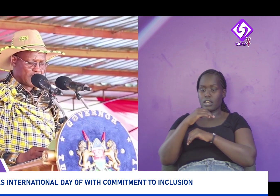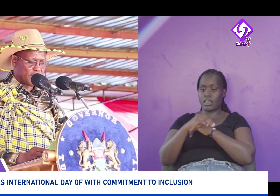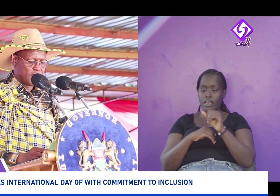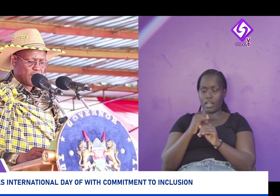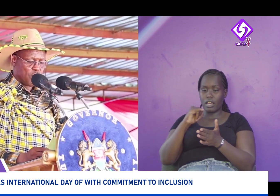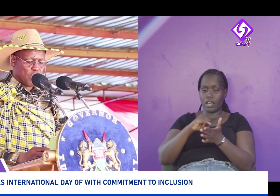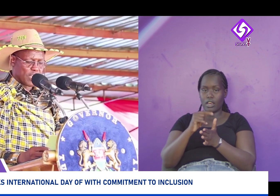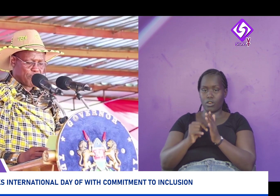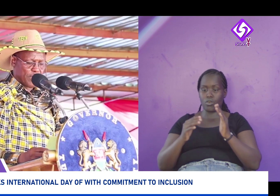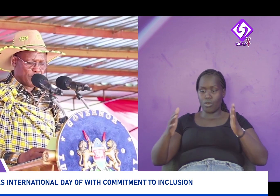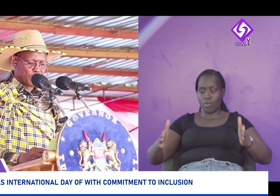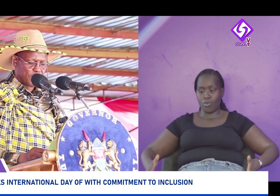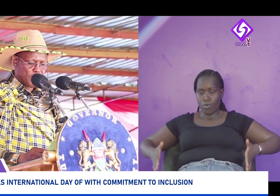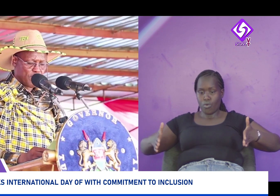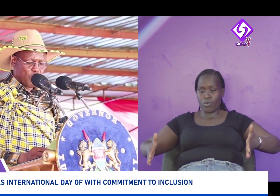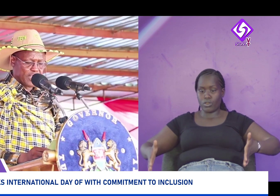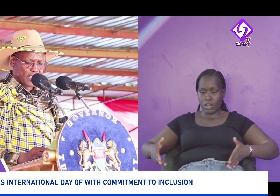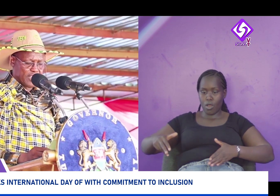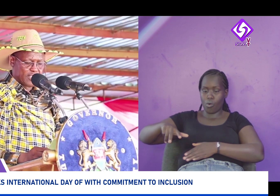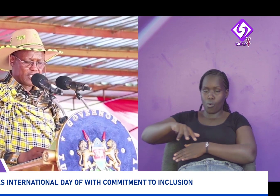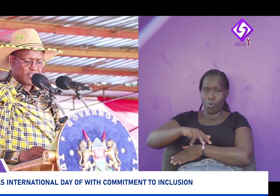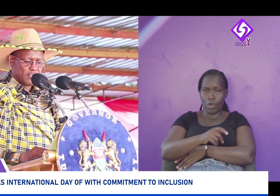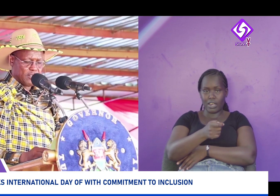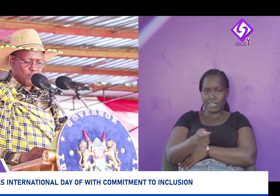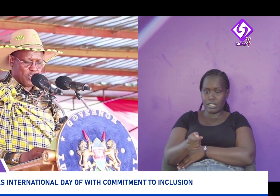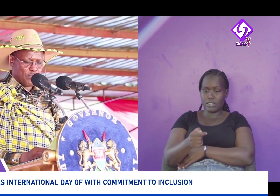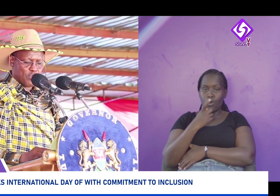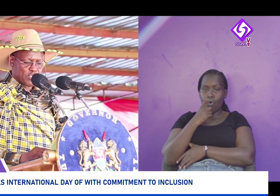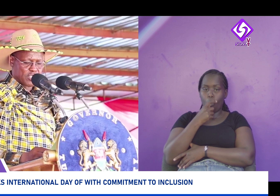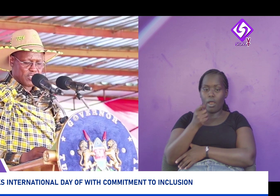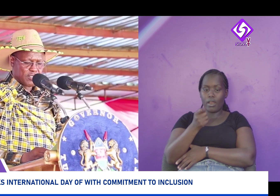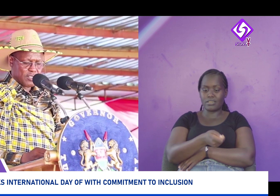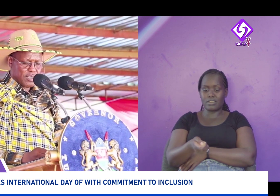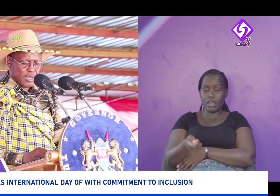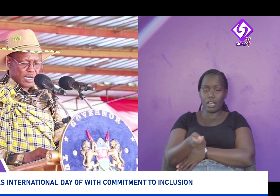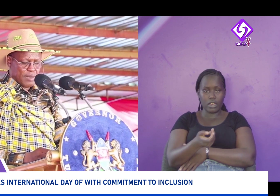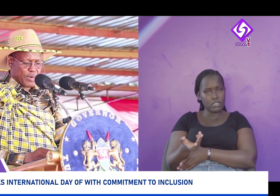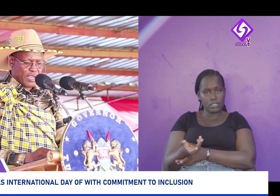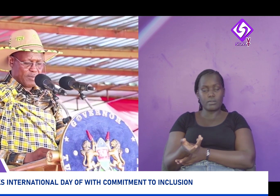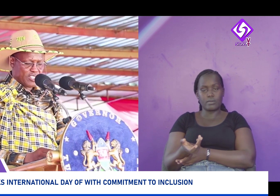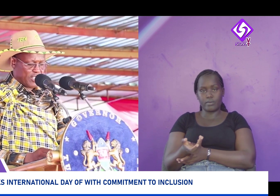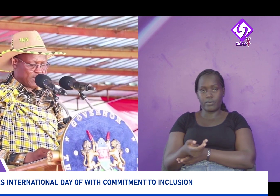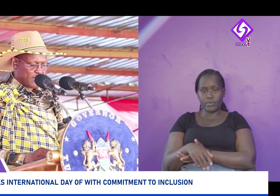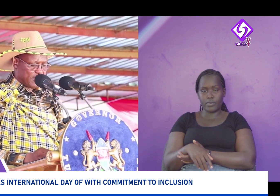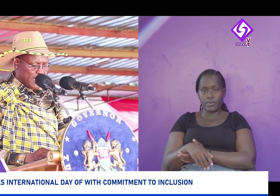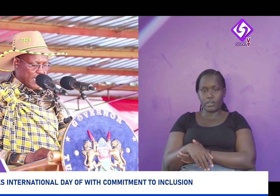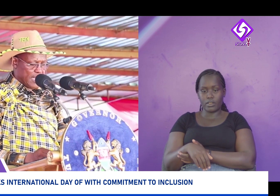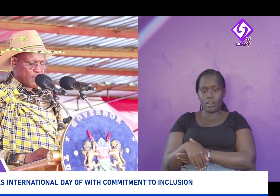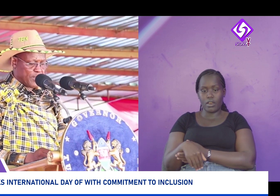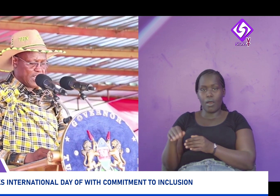wheelchairs, walking frames, white canes, polio books, braille machines, and